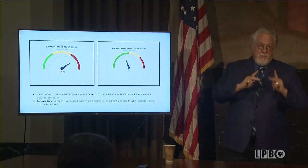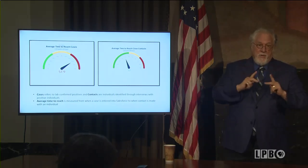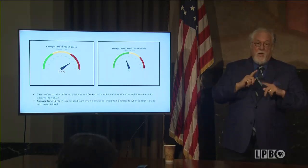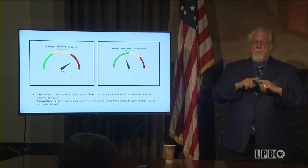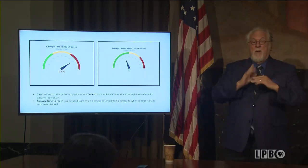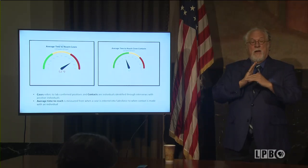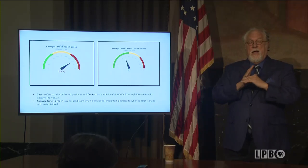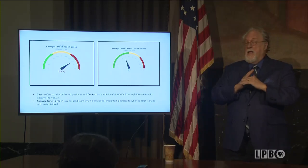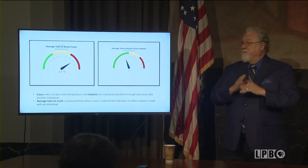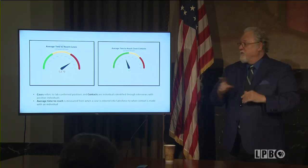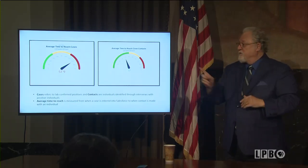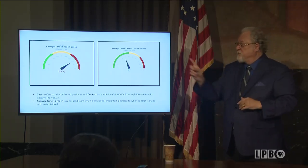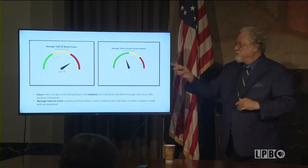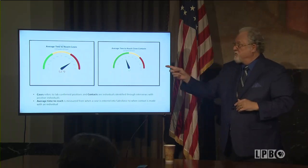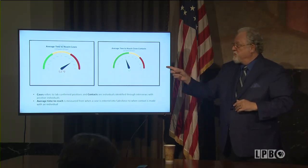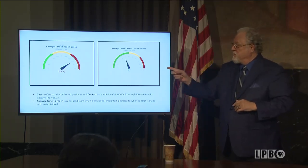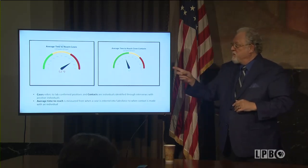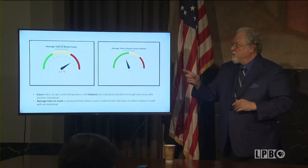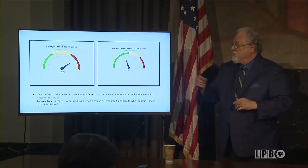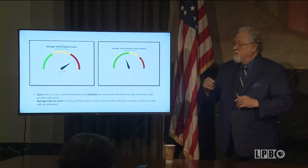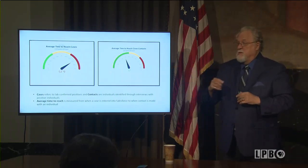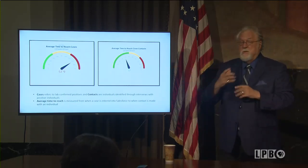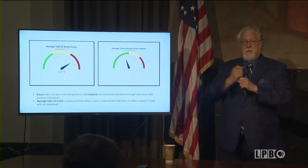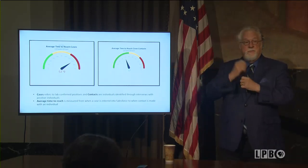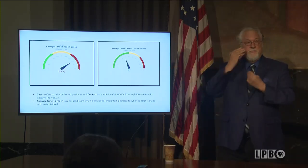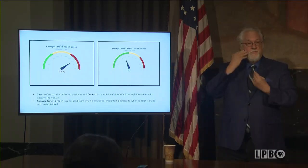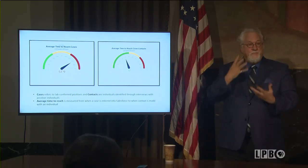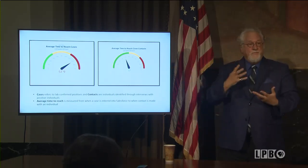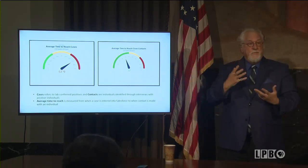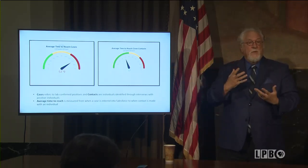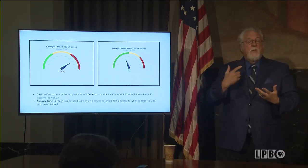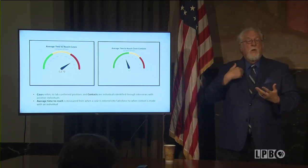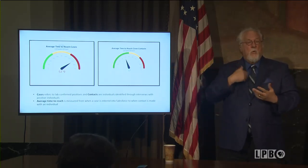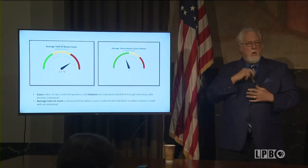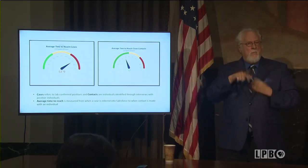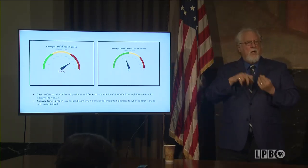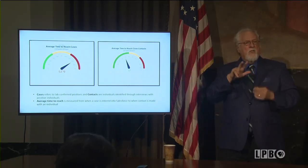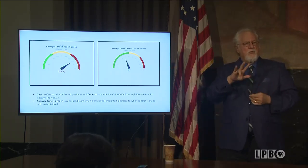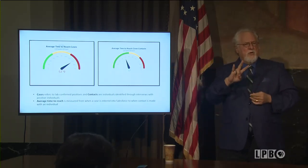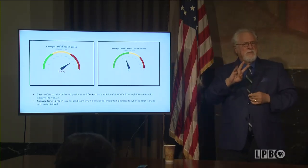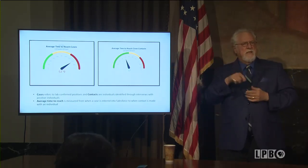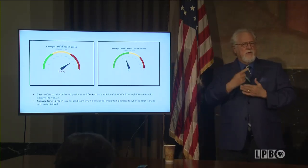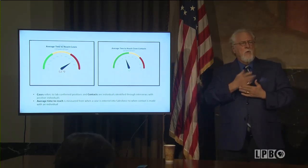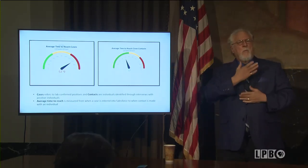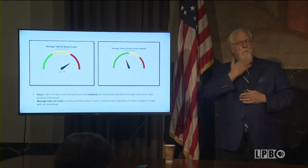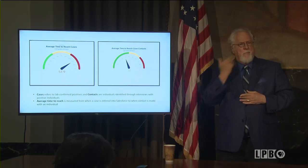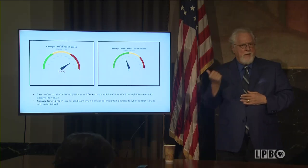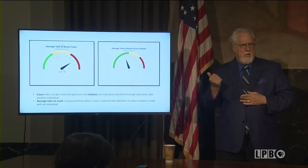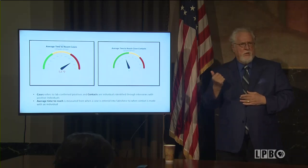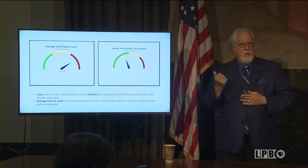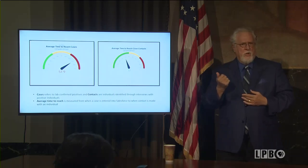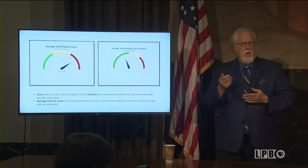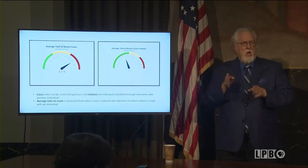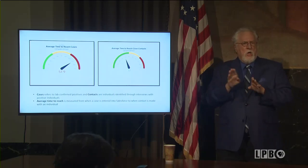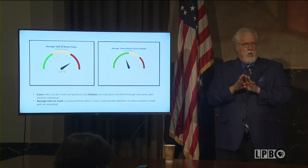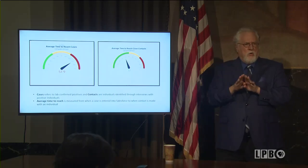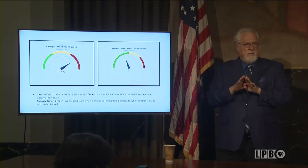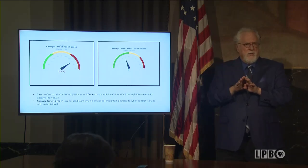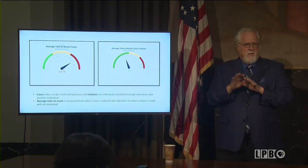the contacts that we've been able to get information on, we're at about 37 hours, so much better in closing the loop on